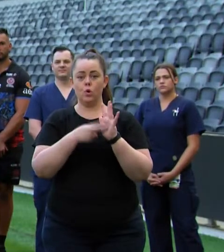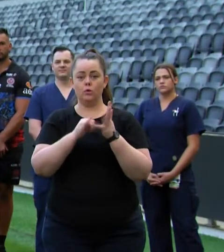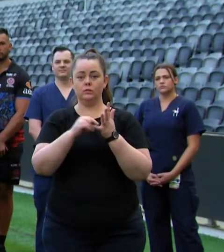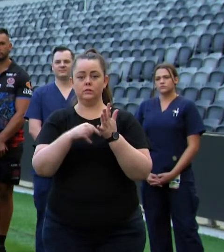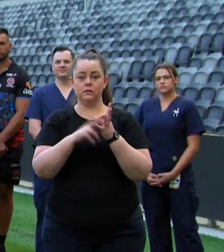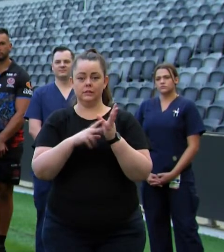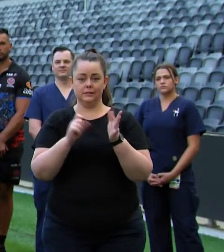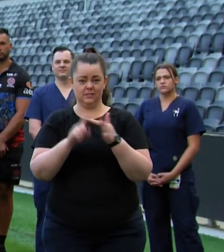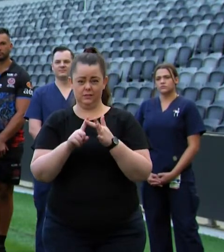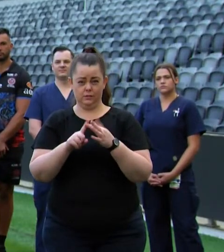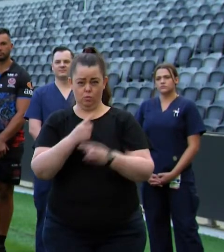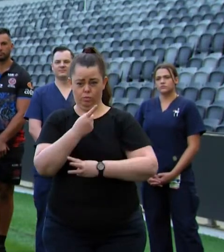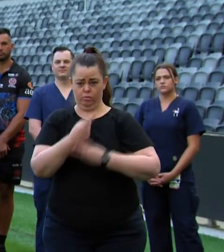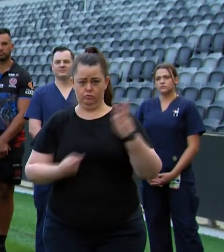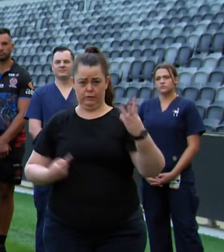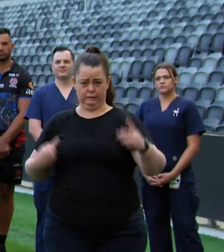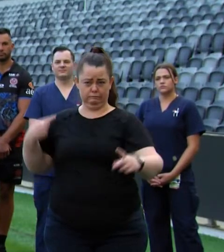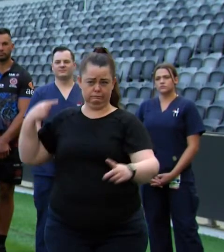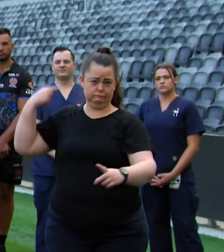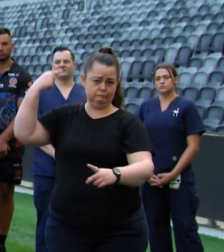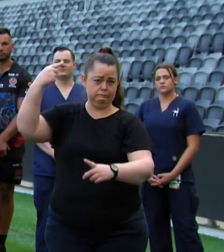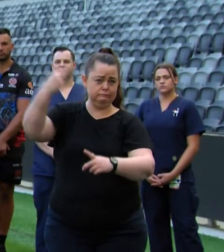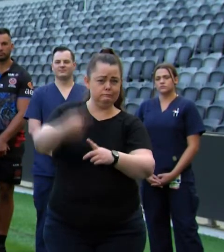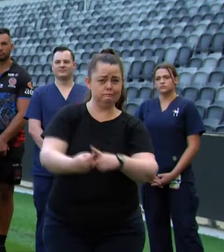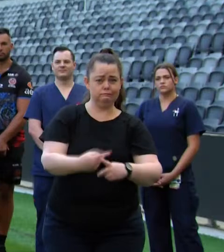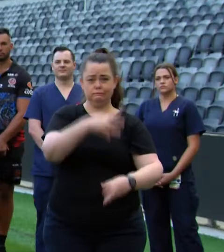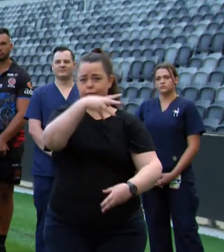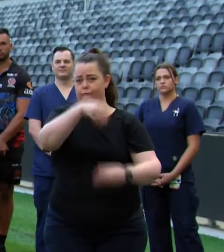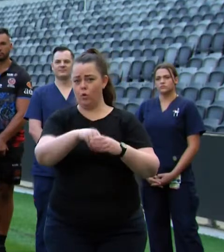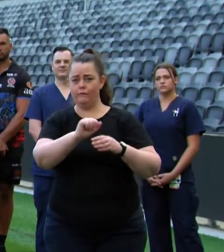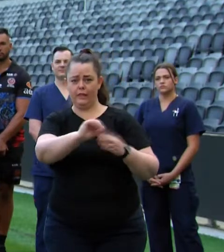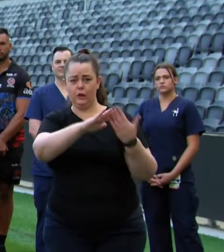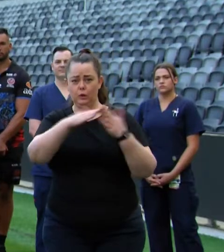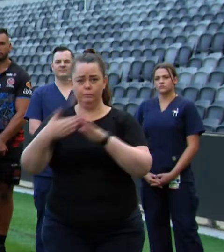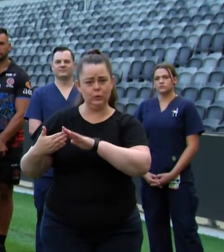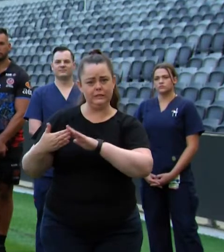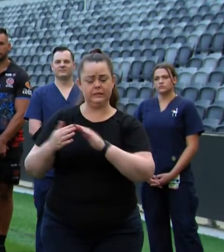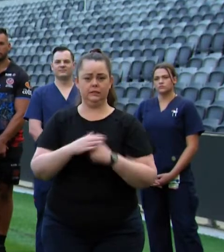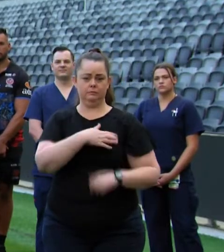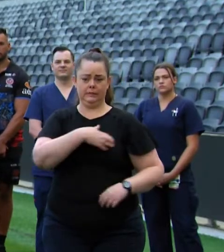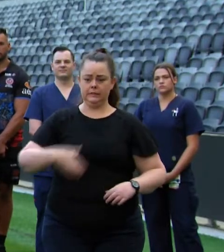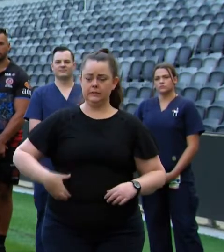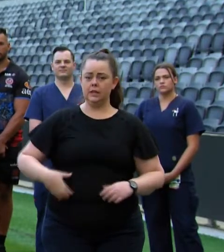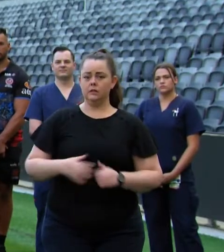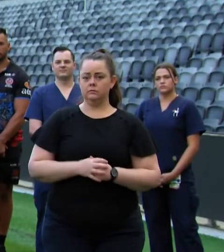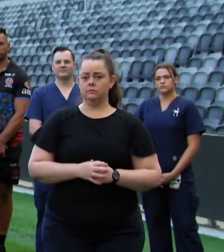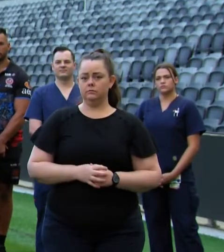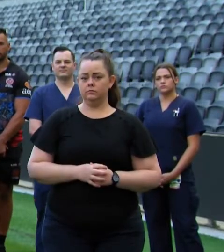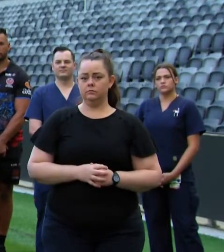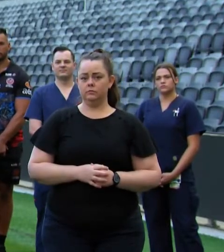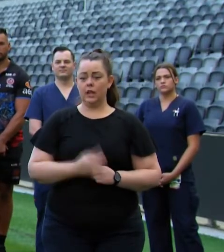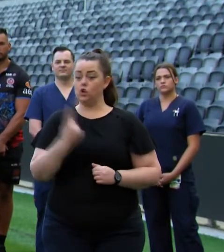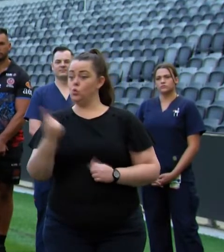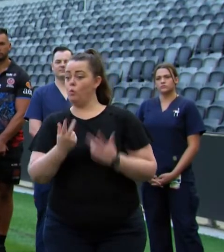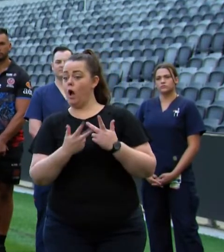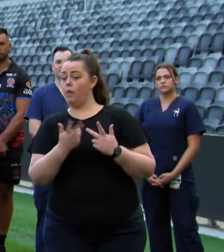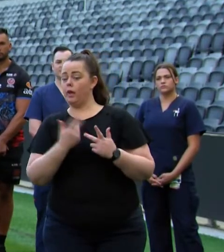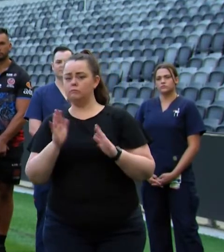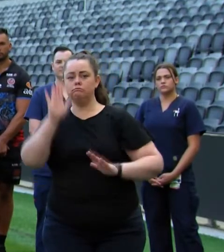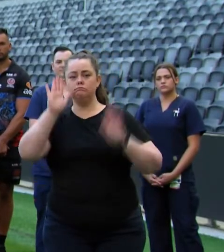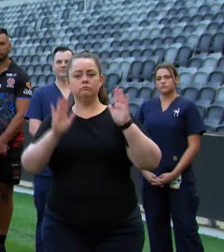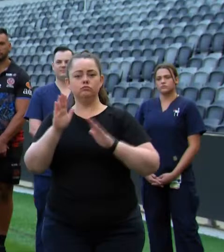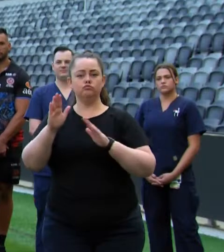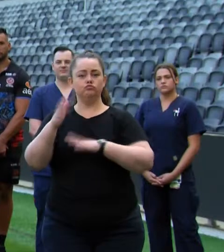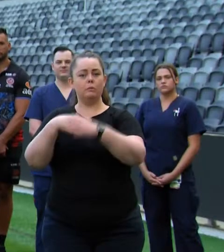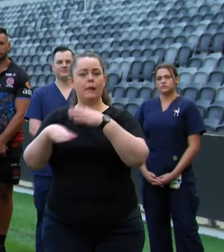long time, and I know that those candidates who are putting their hands up for the Liberals and Nationals will serve their communities well if they're